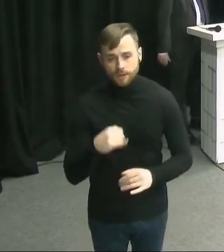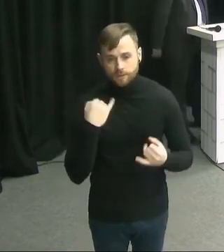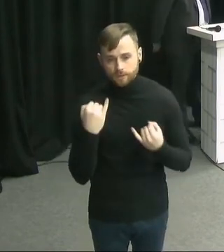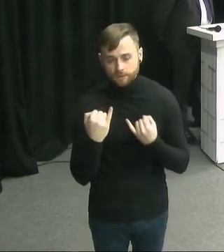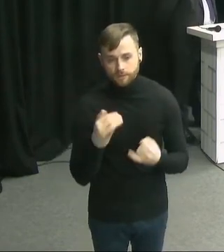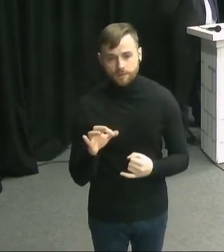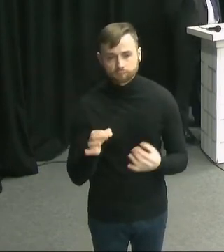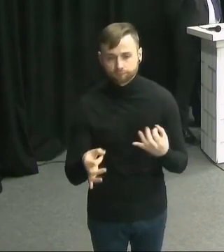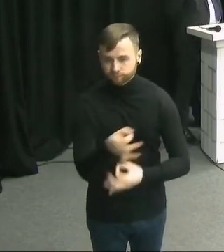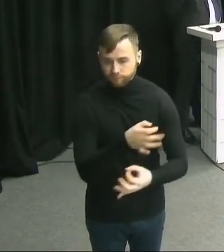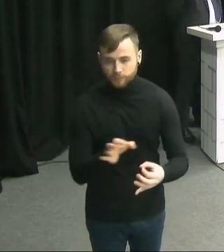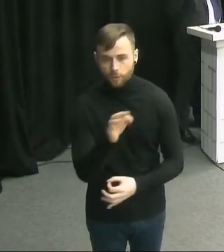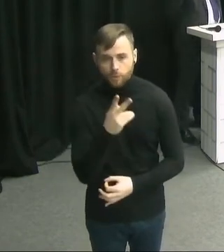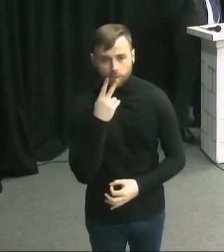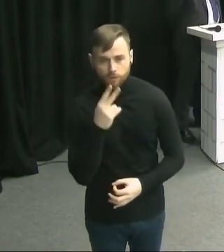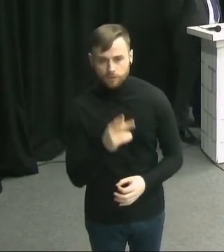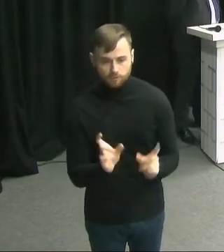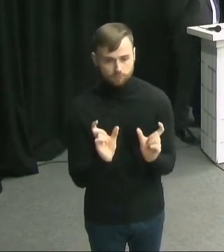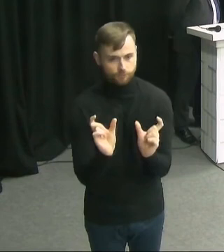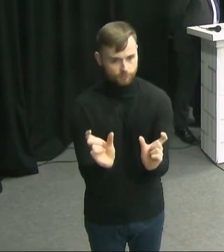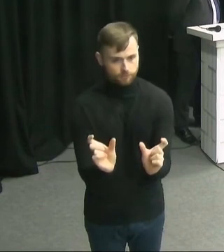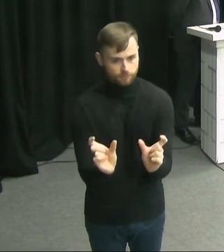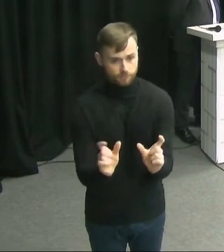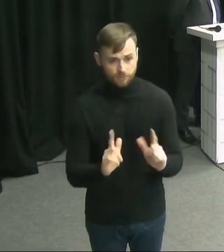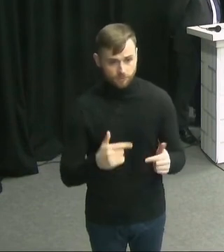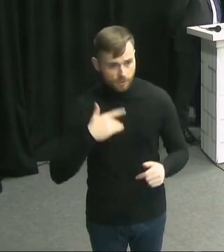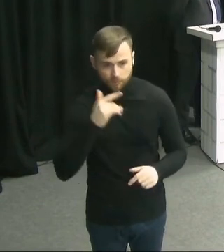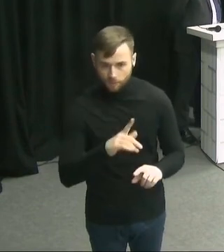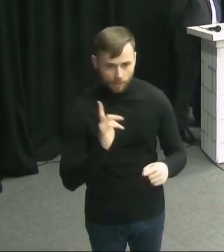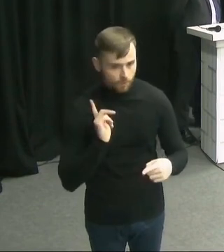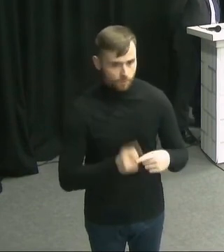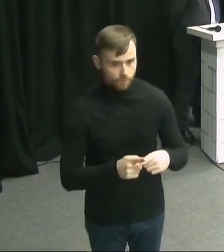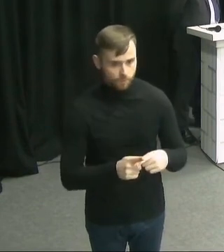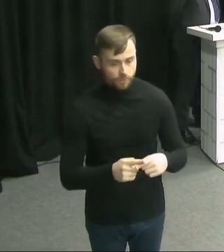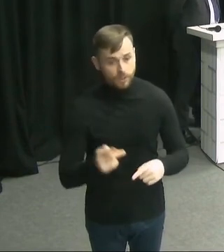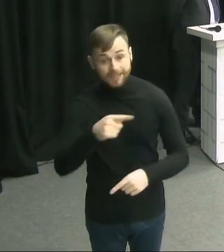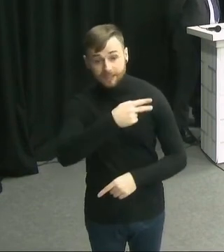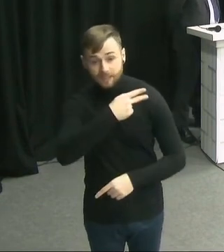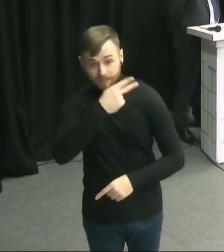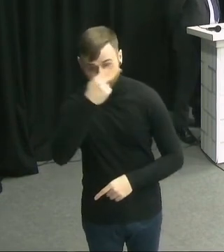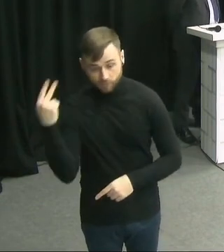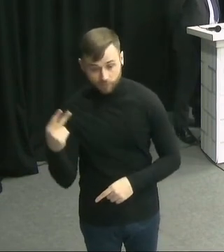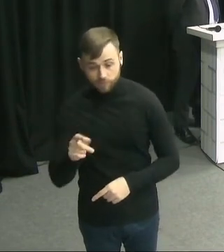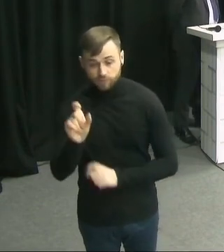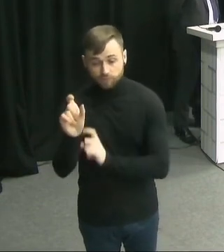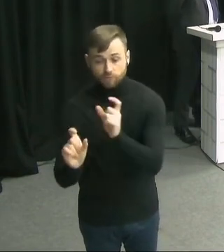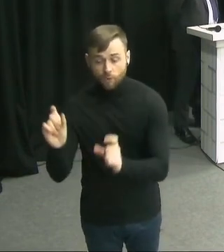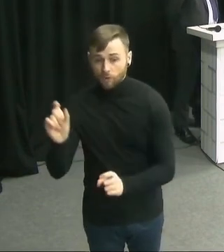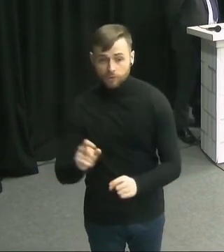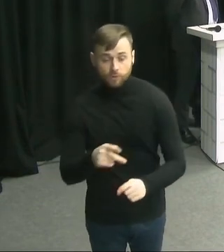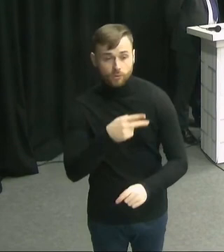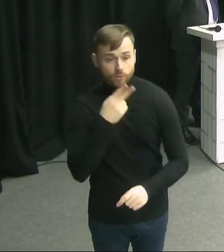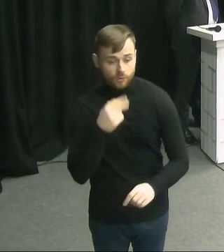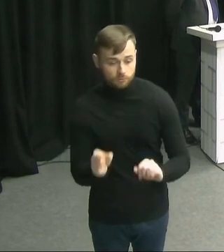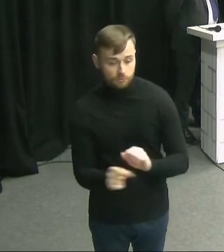about restrictions for smoking, and I thought that this is impossible. Lithuanians will never stop smoking, even if